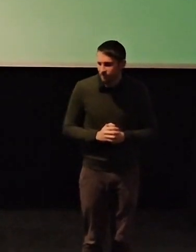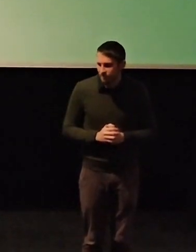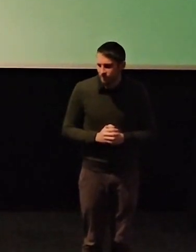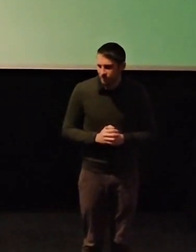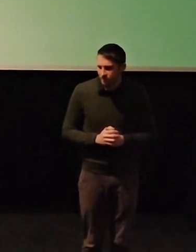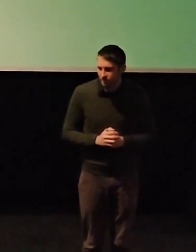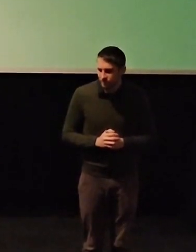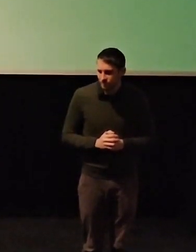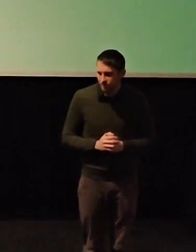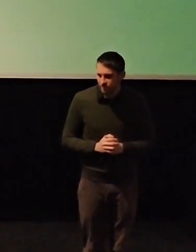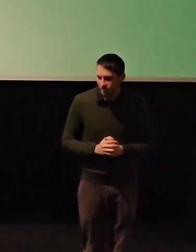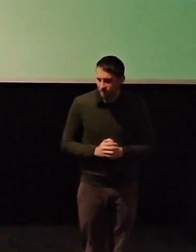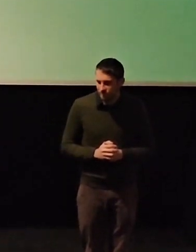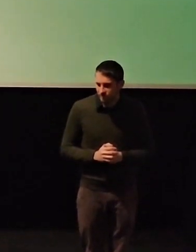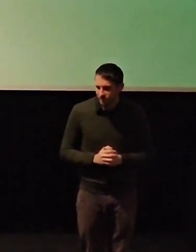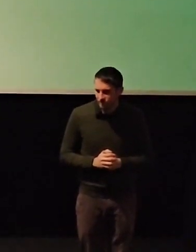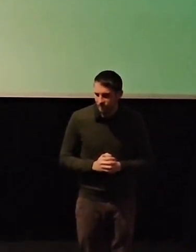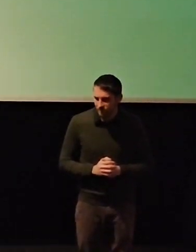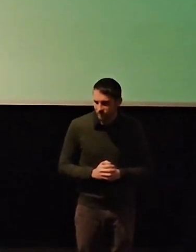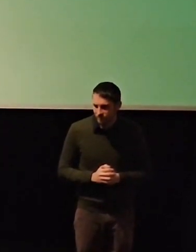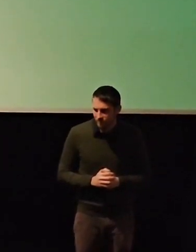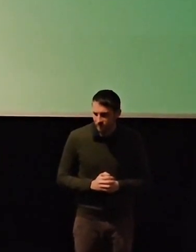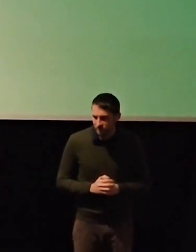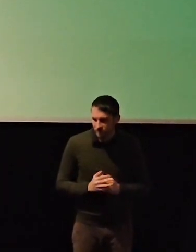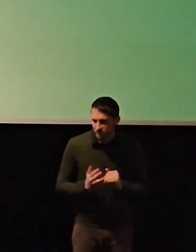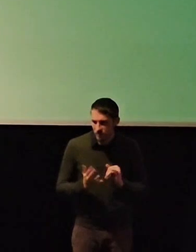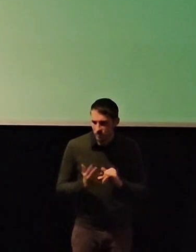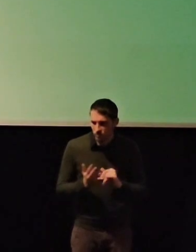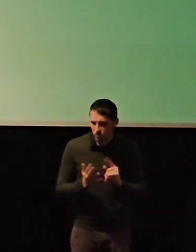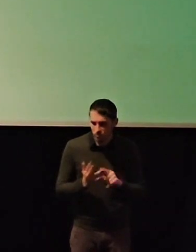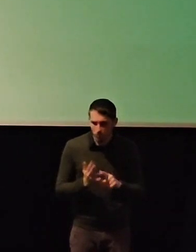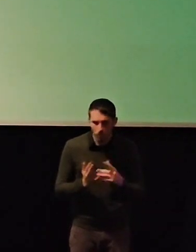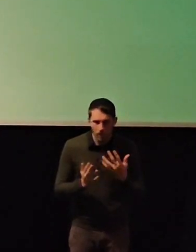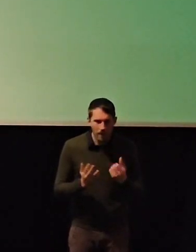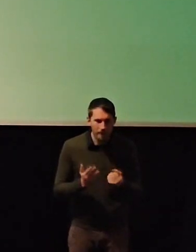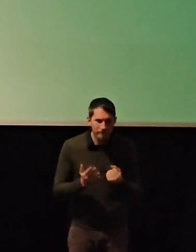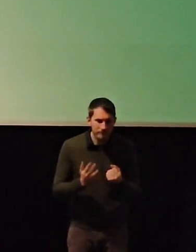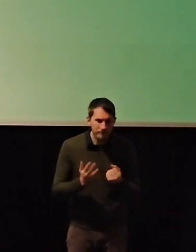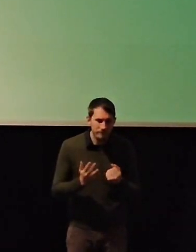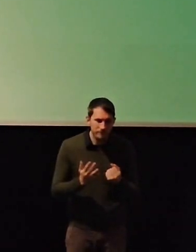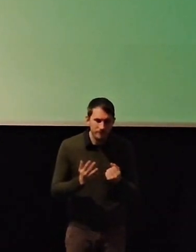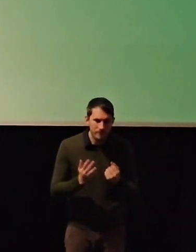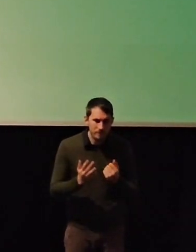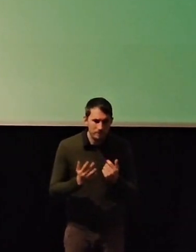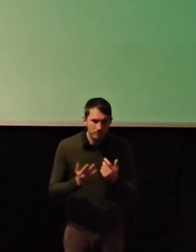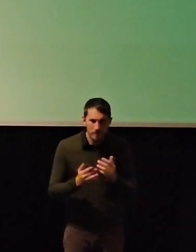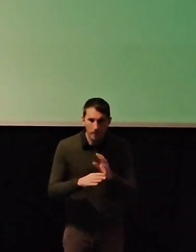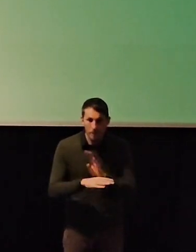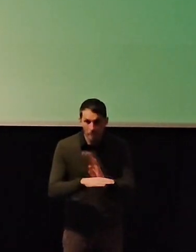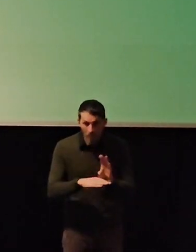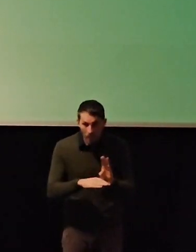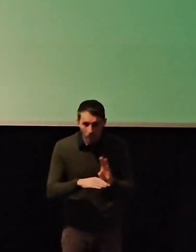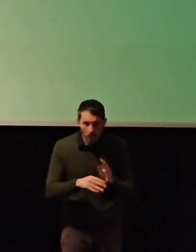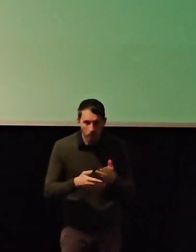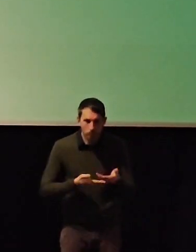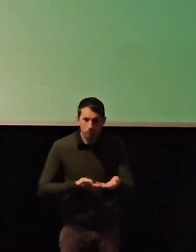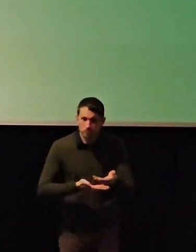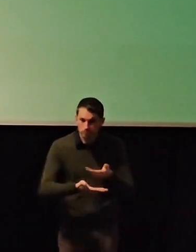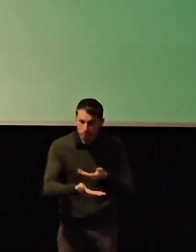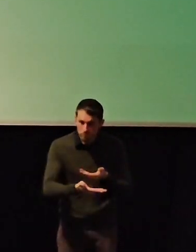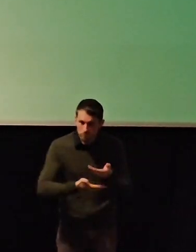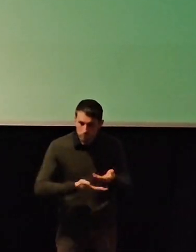and mind-blowing. So we have things like interactive panels